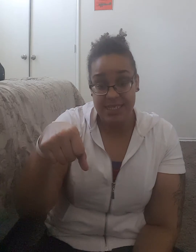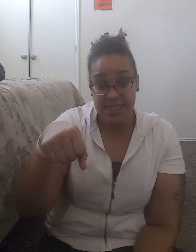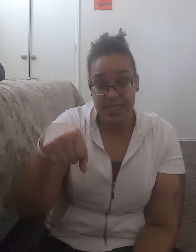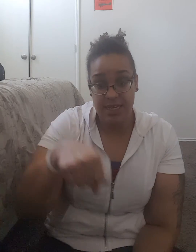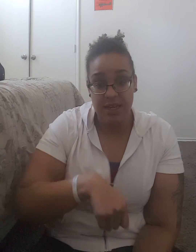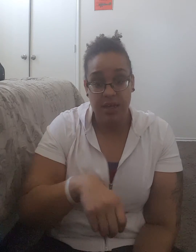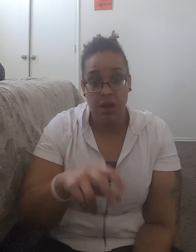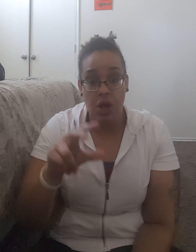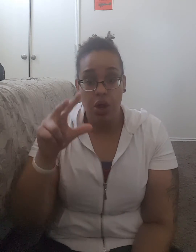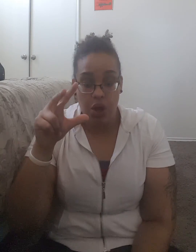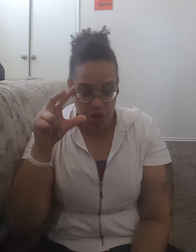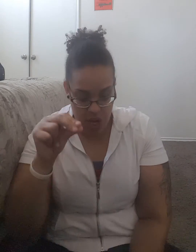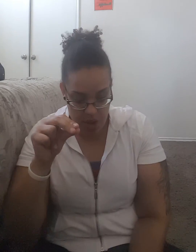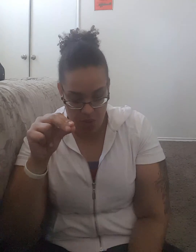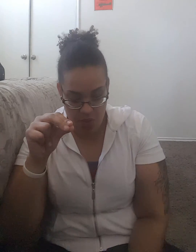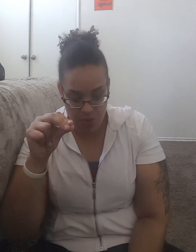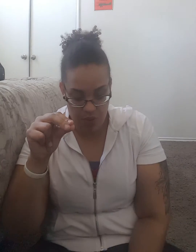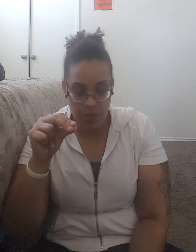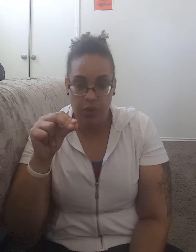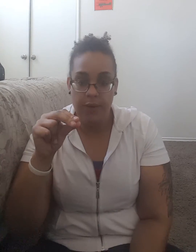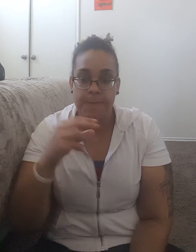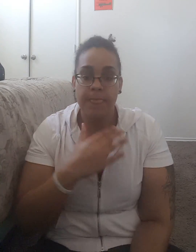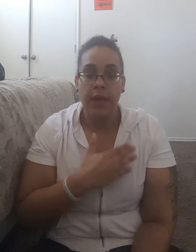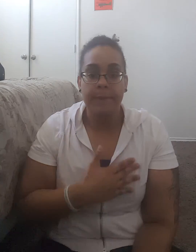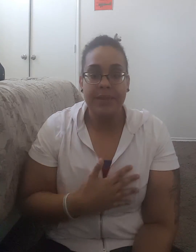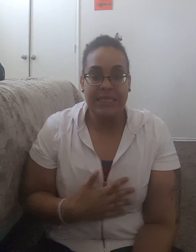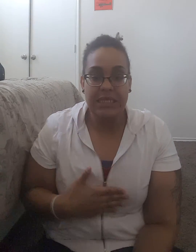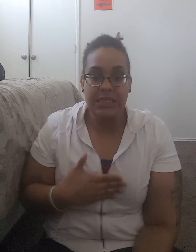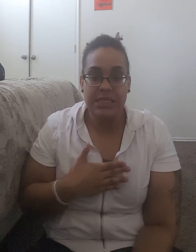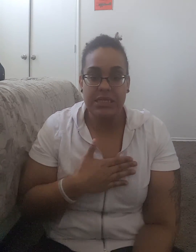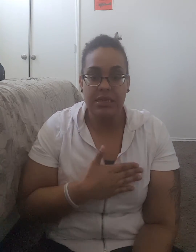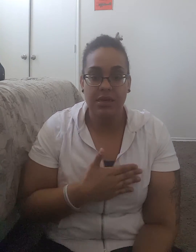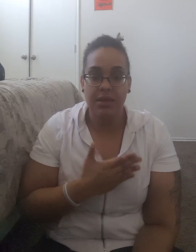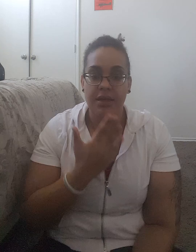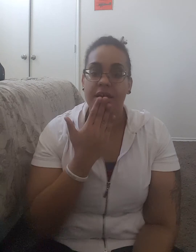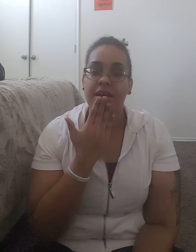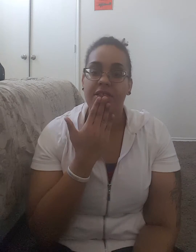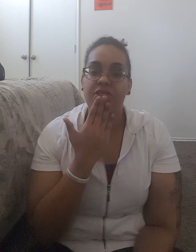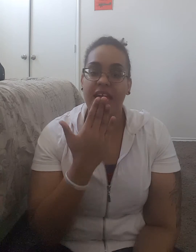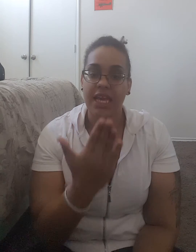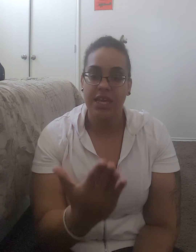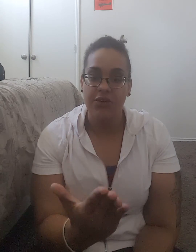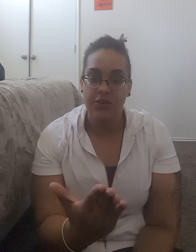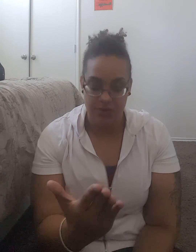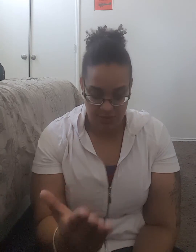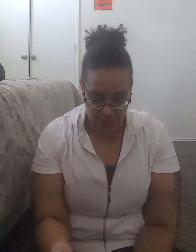yes, no, please, thank you,